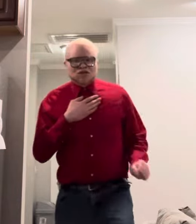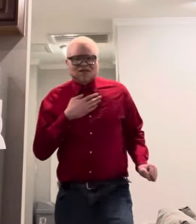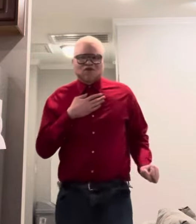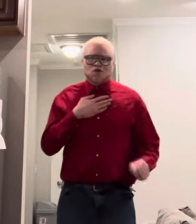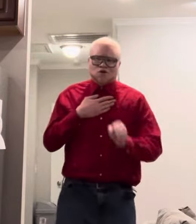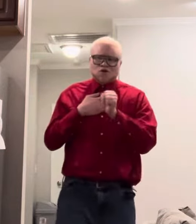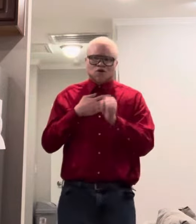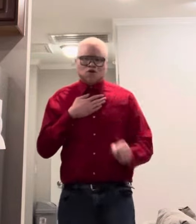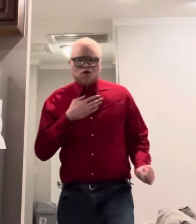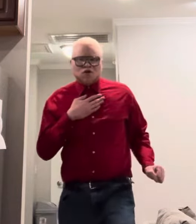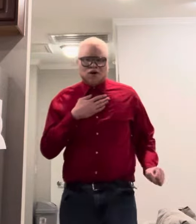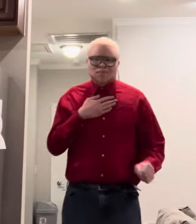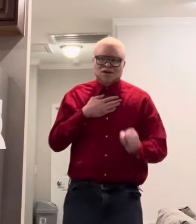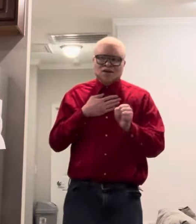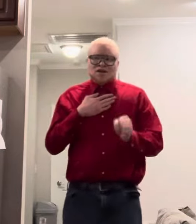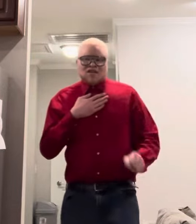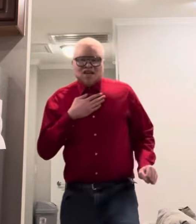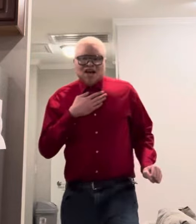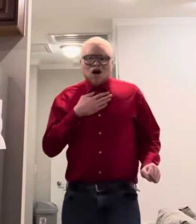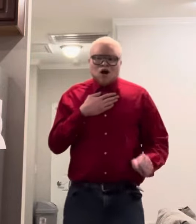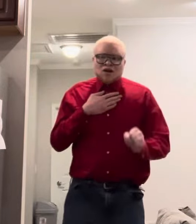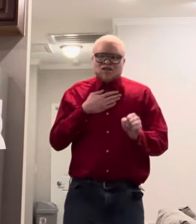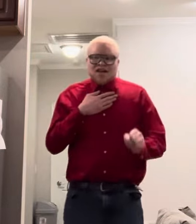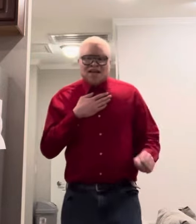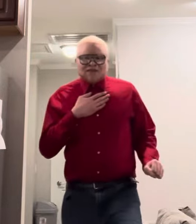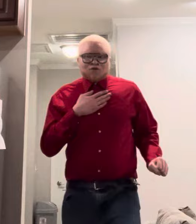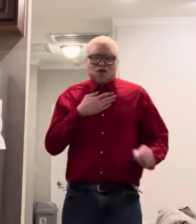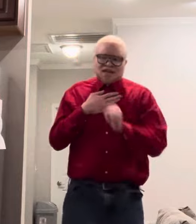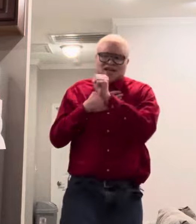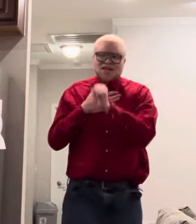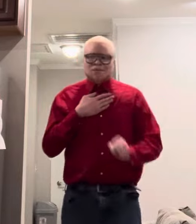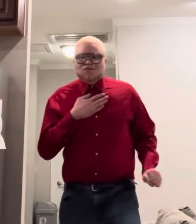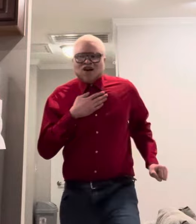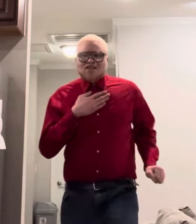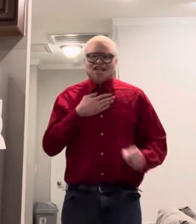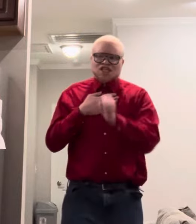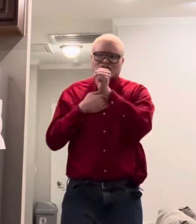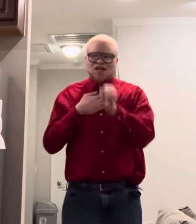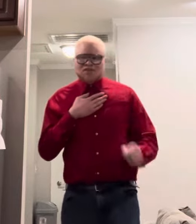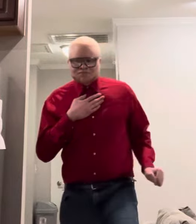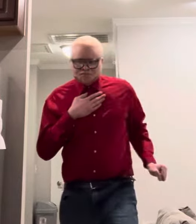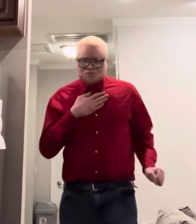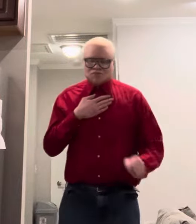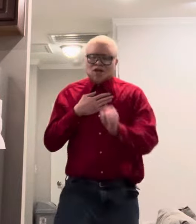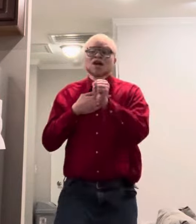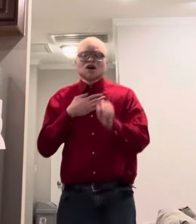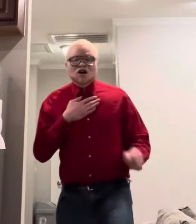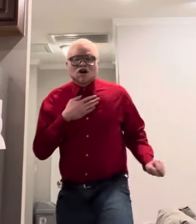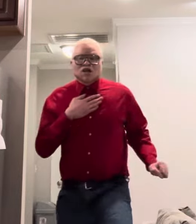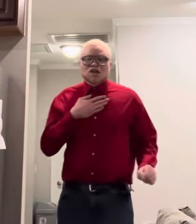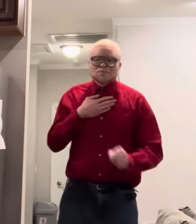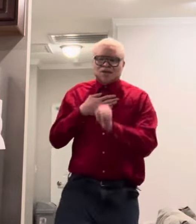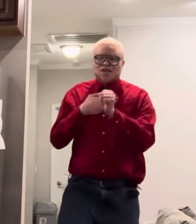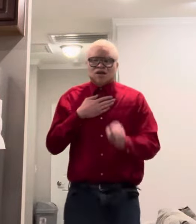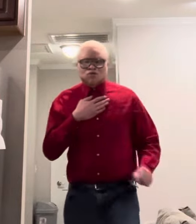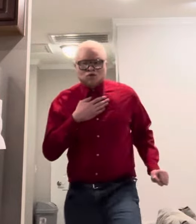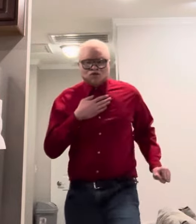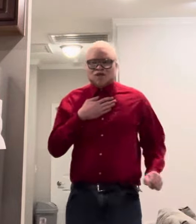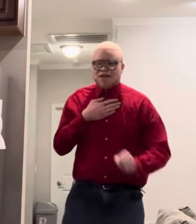deformed, the art and the freedom's foundation, called Columbia, rolled straight